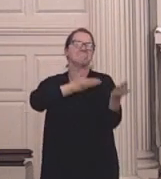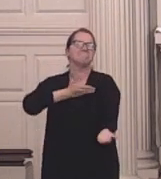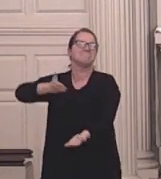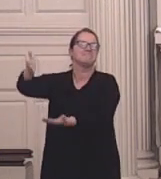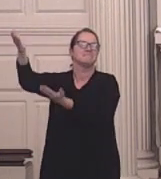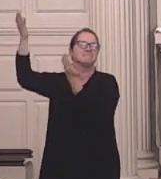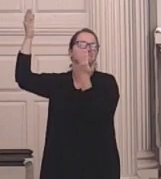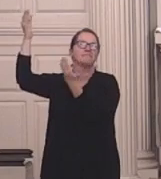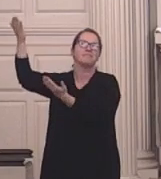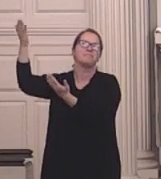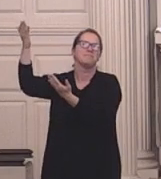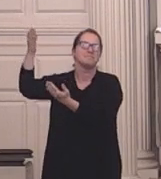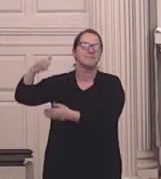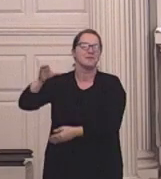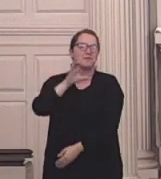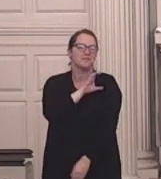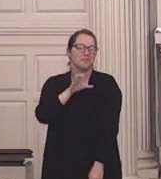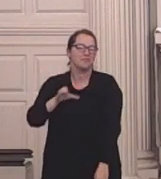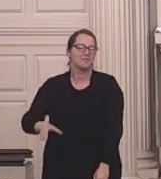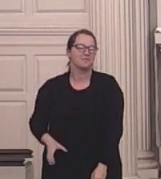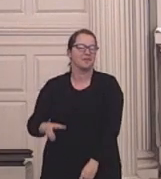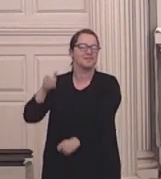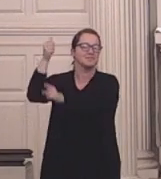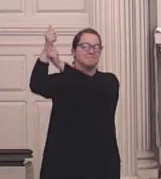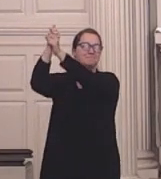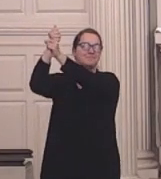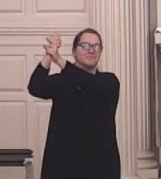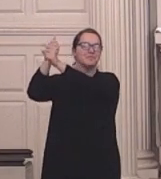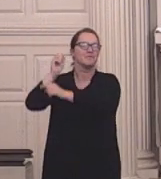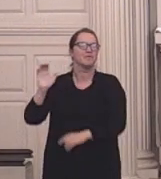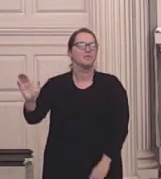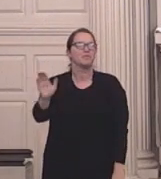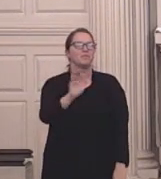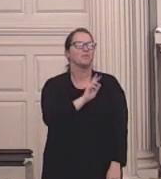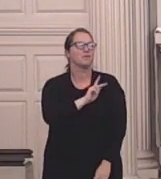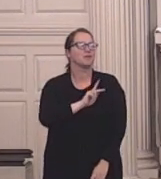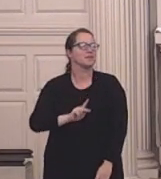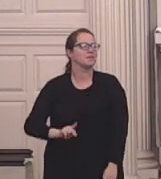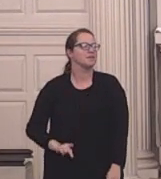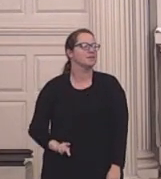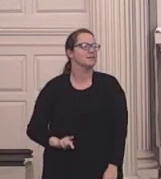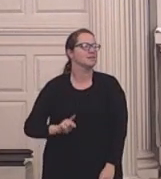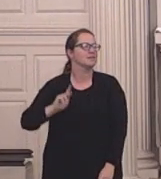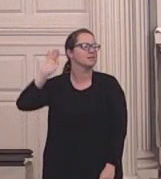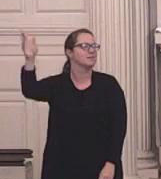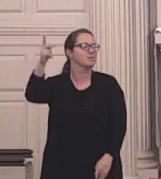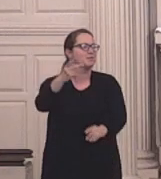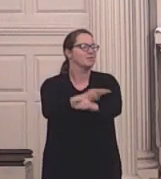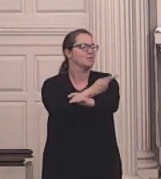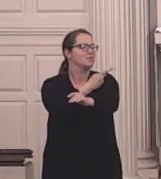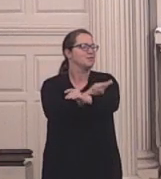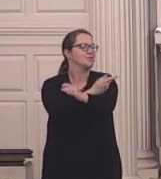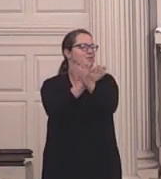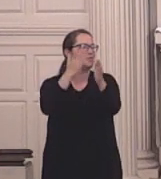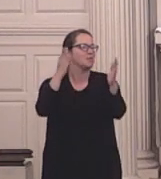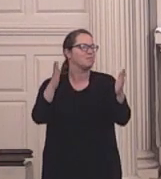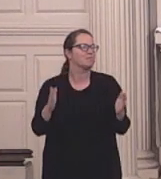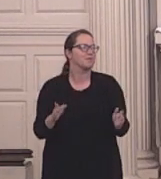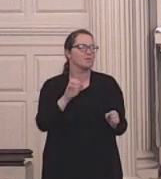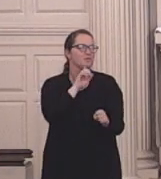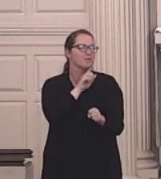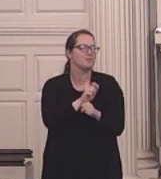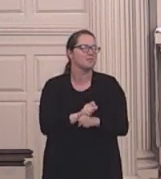exaltation. Christ your King and Shepherd true, bring him all